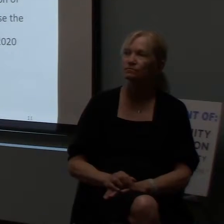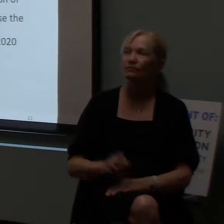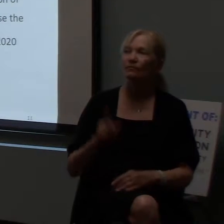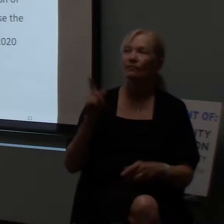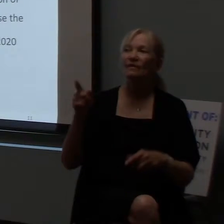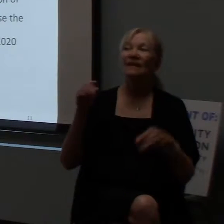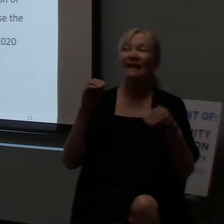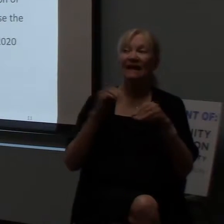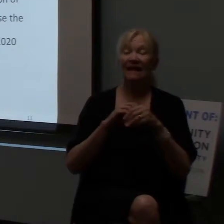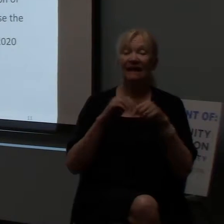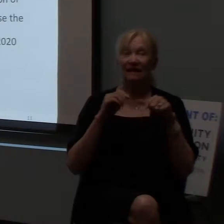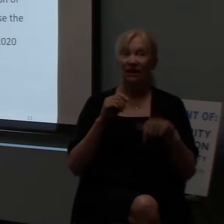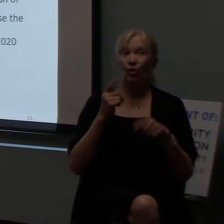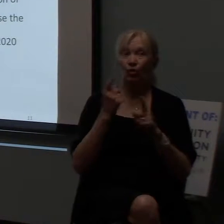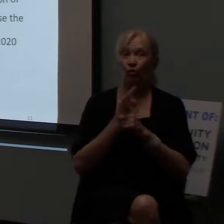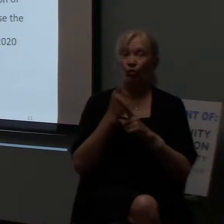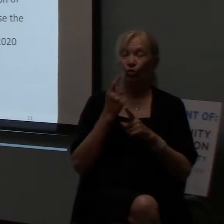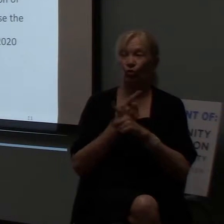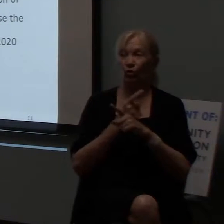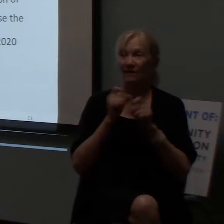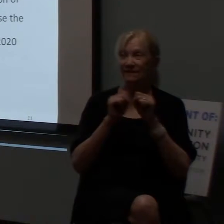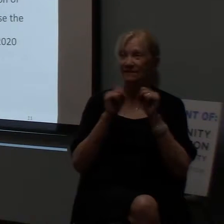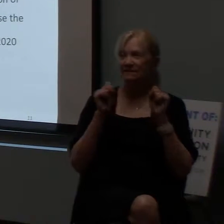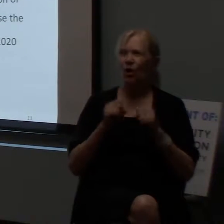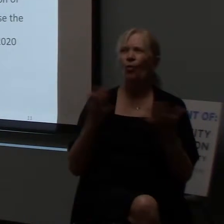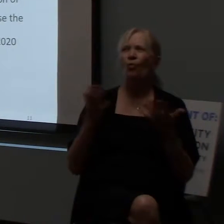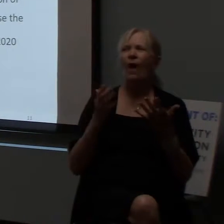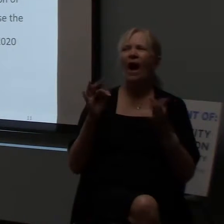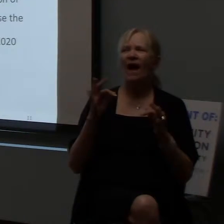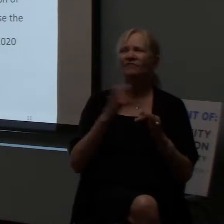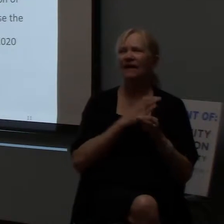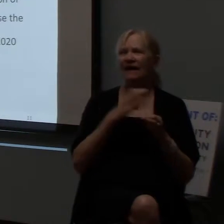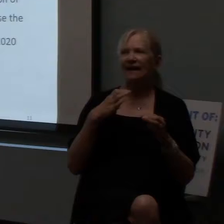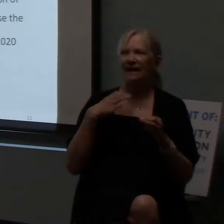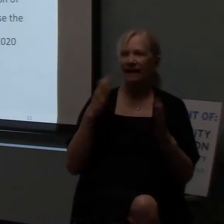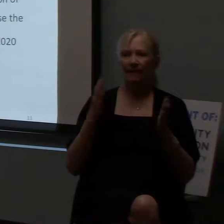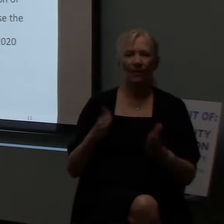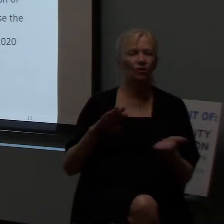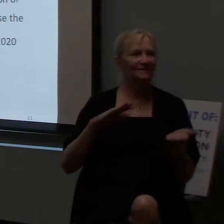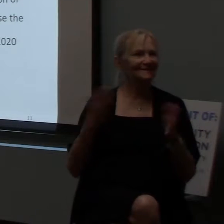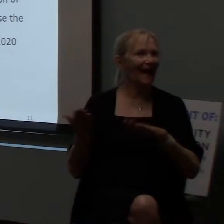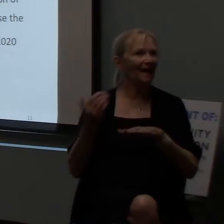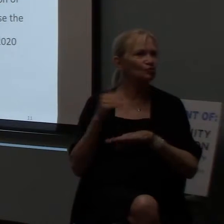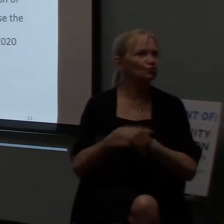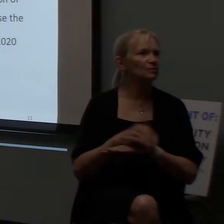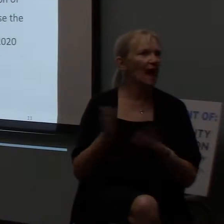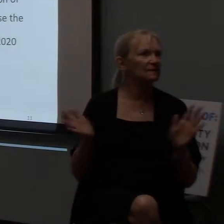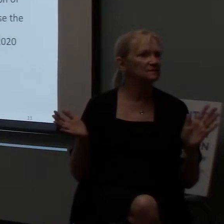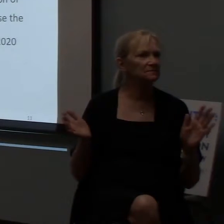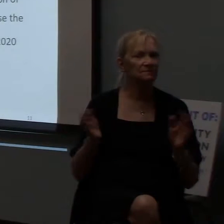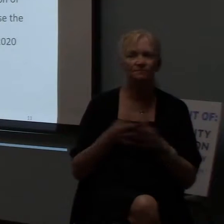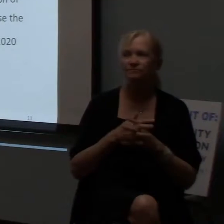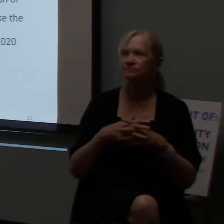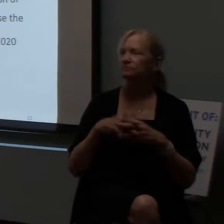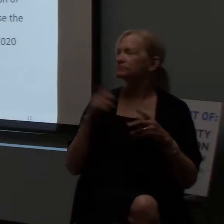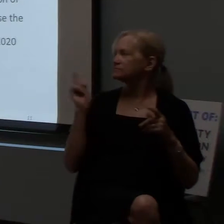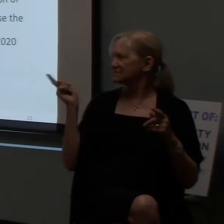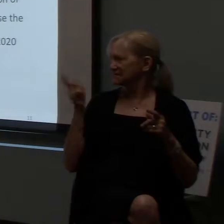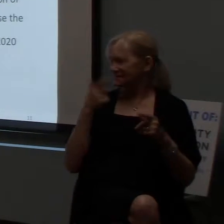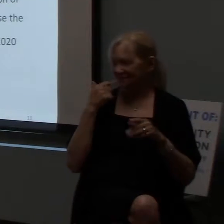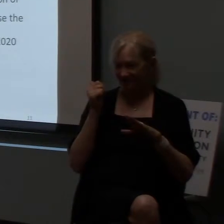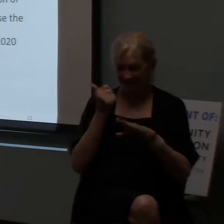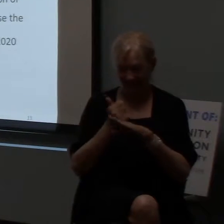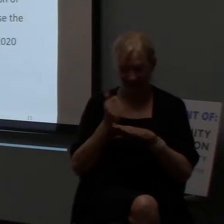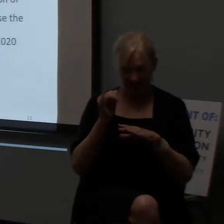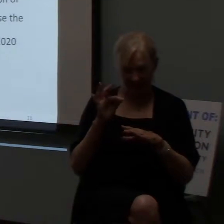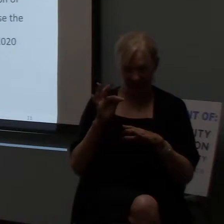current county system, what happens if a county commissioner drops dead tonight? So that is set forth in statute. So if a